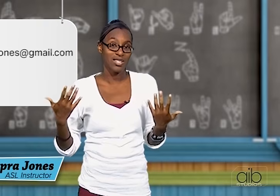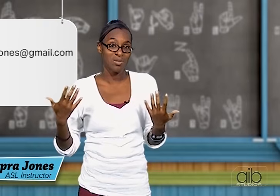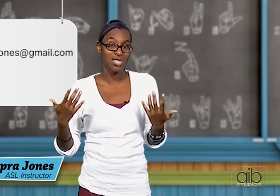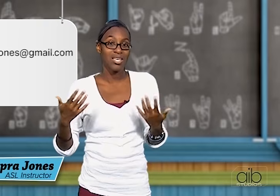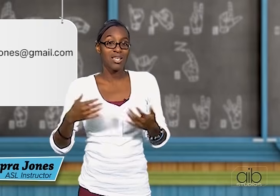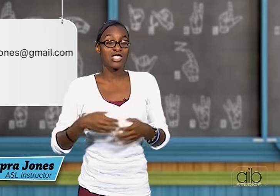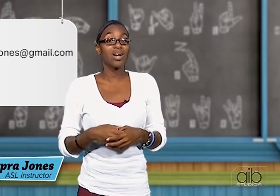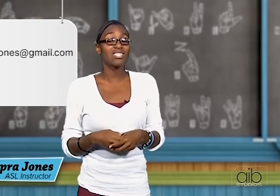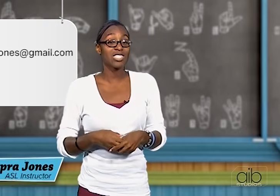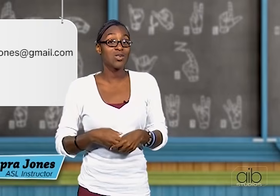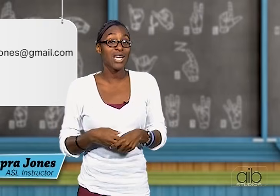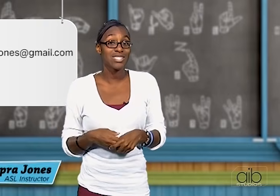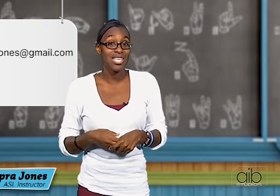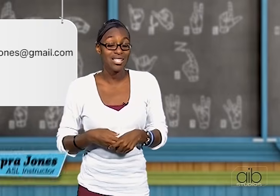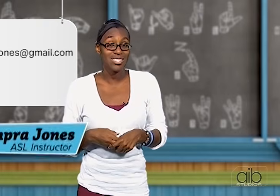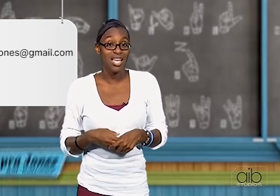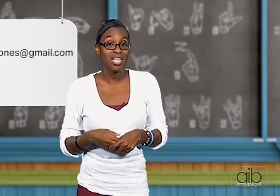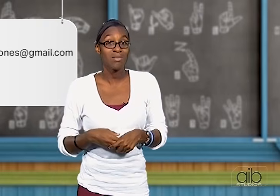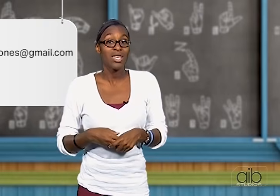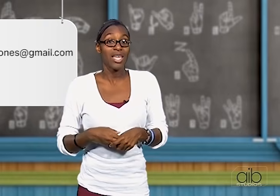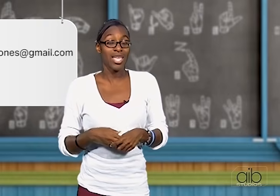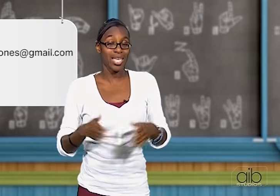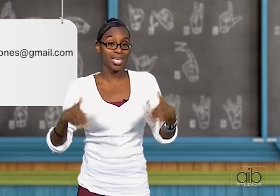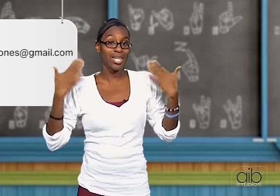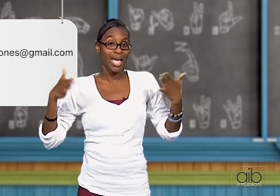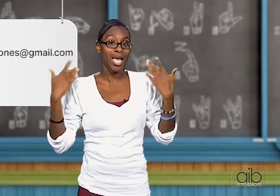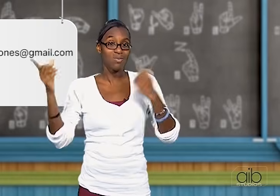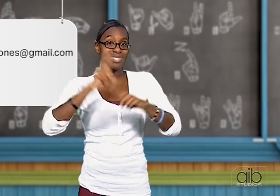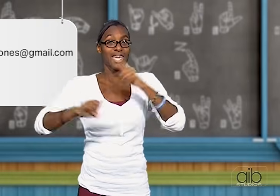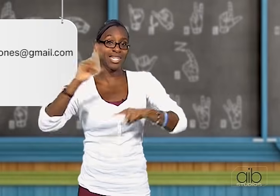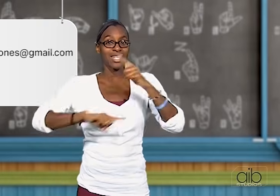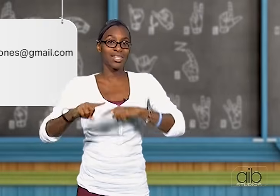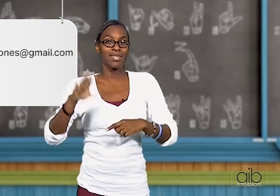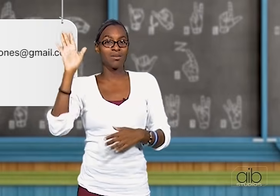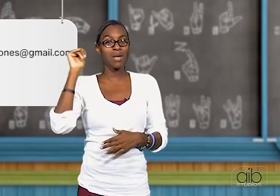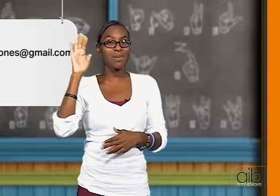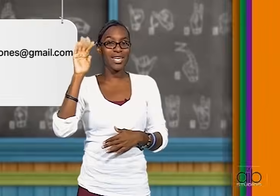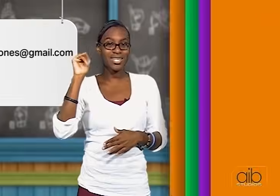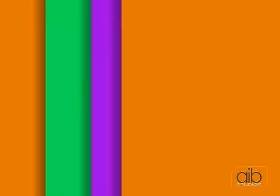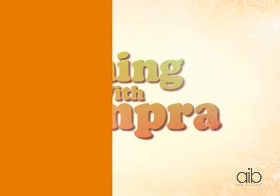to me. So I see you guys next time, and happy signing. Bye-bye.